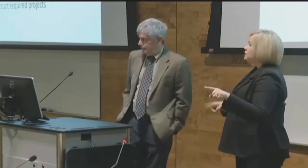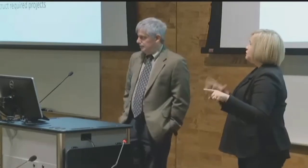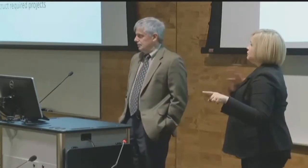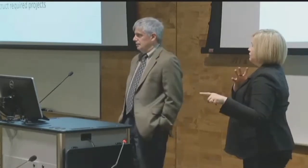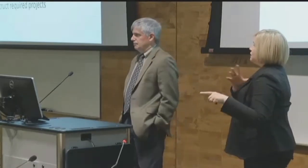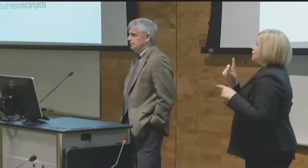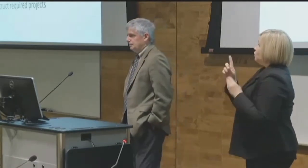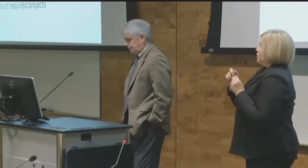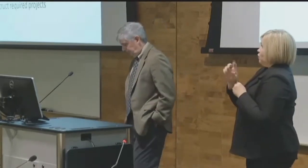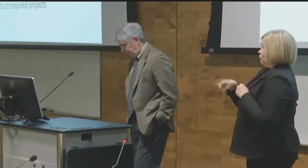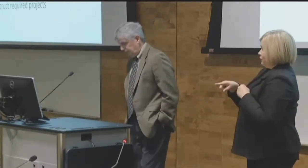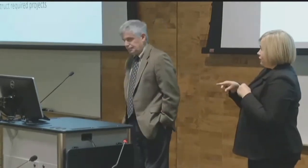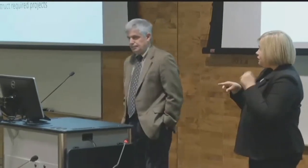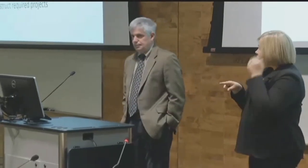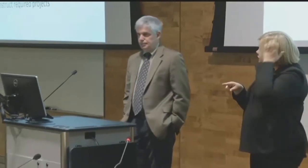question.